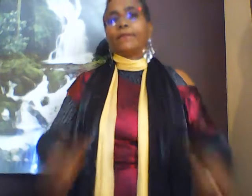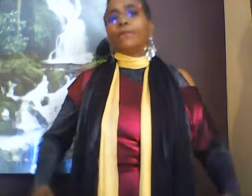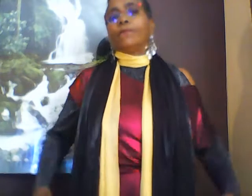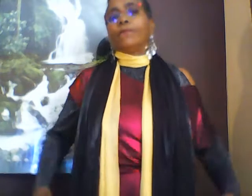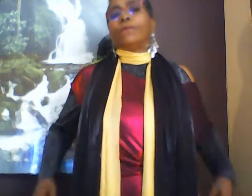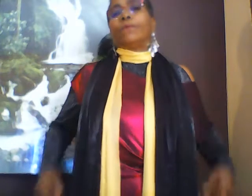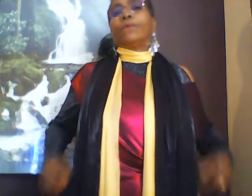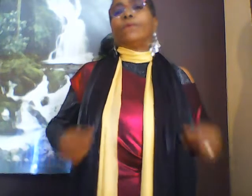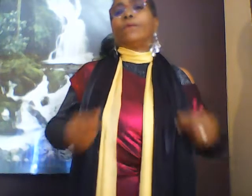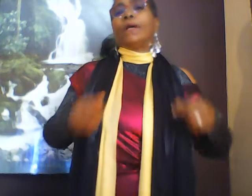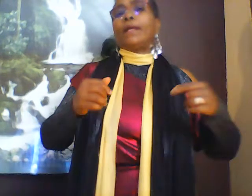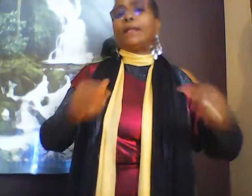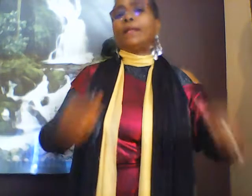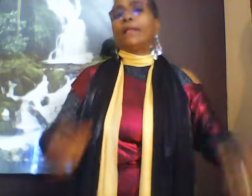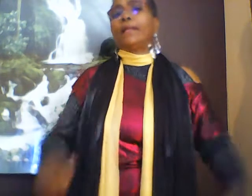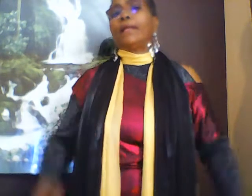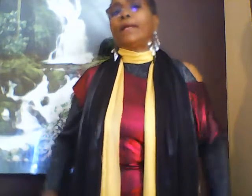coming. Oh,